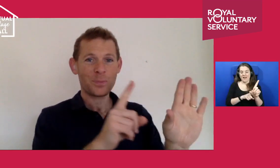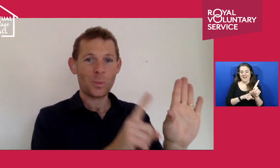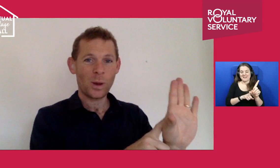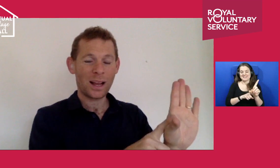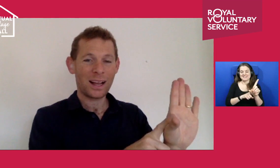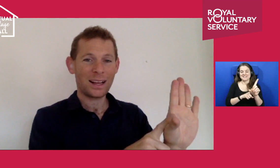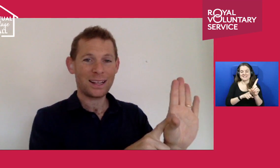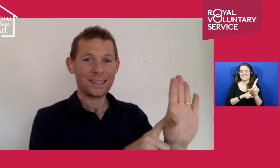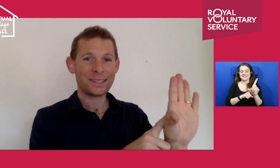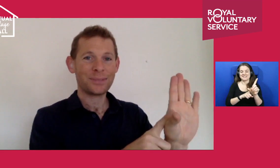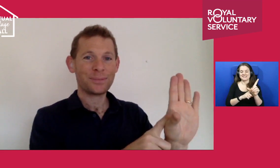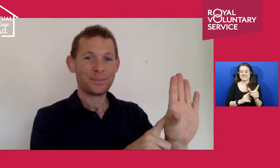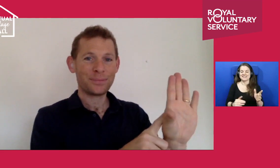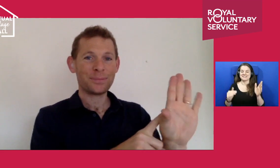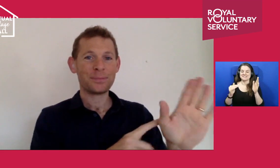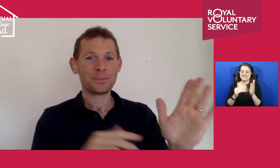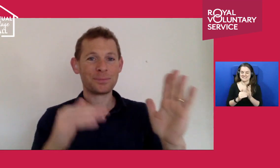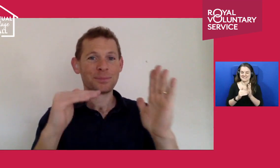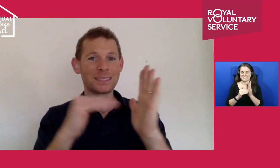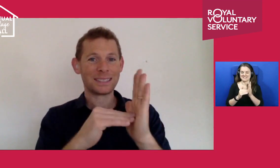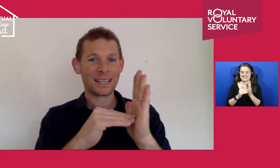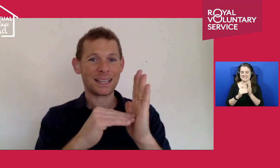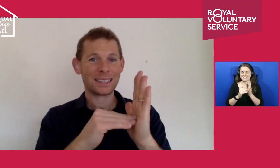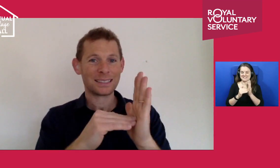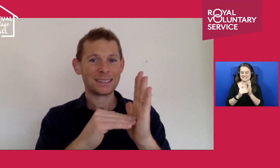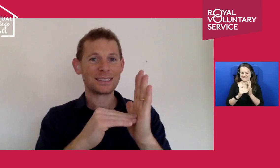Y, Z.